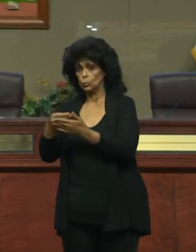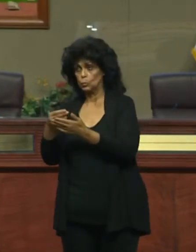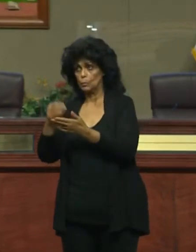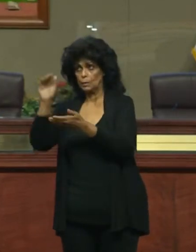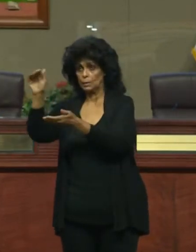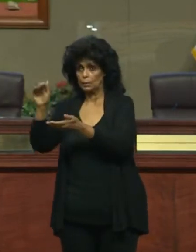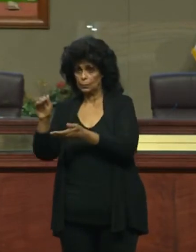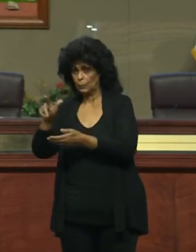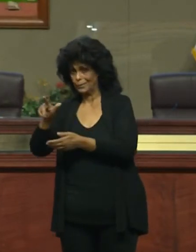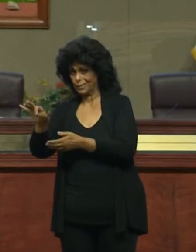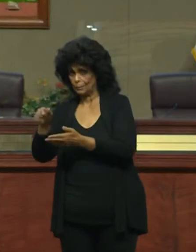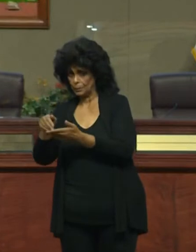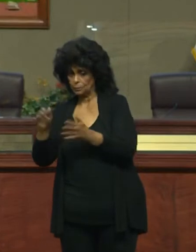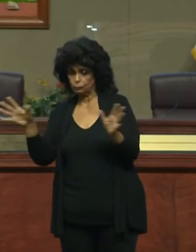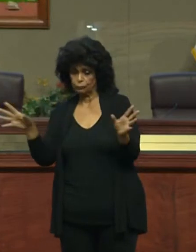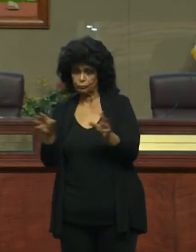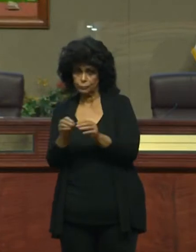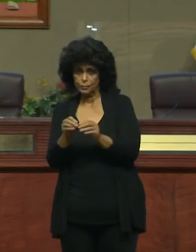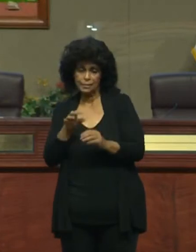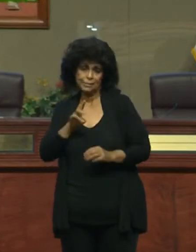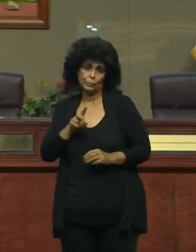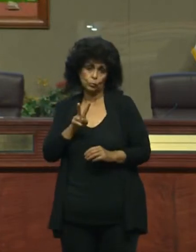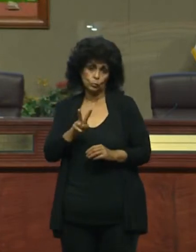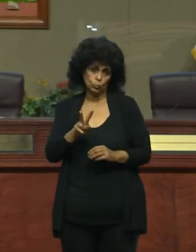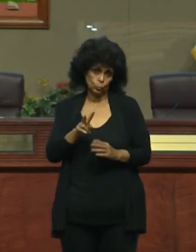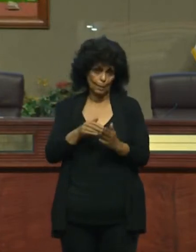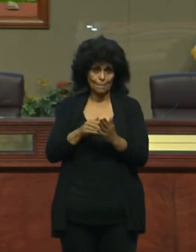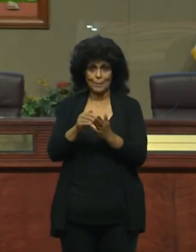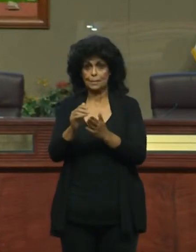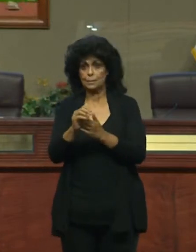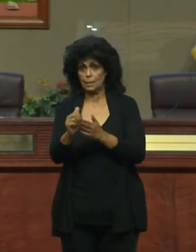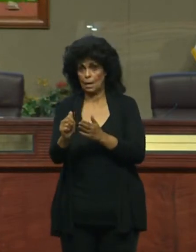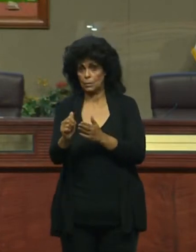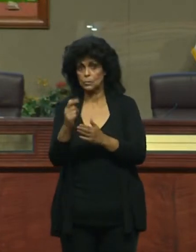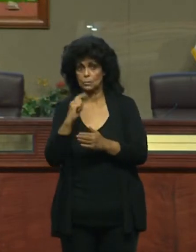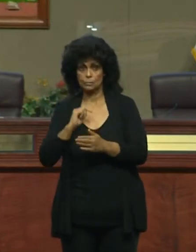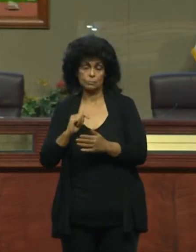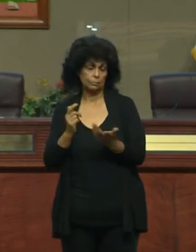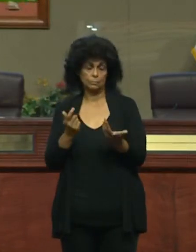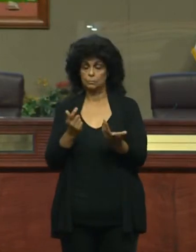$72 million that will be available. That's good news for our community.